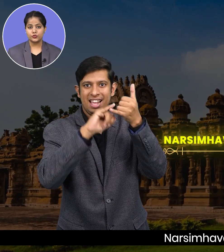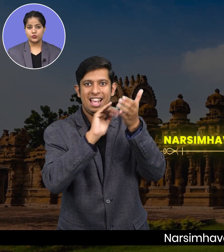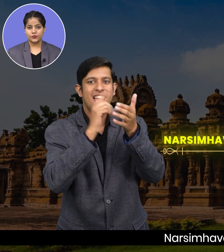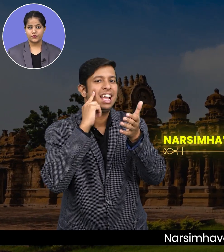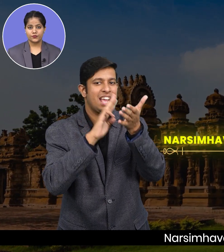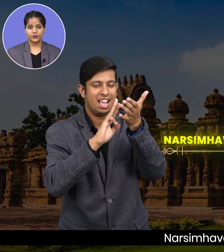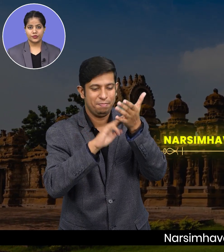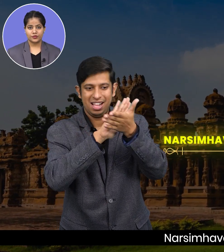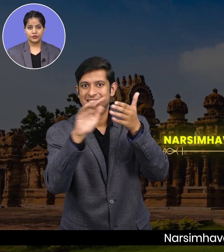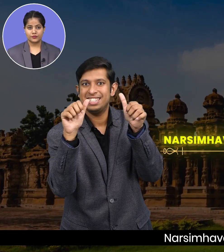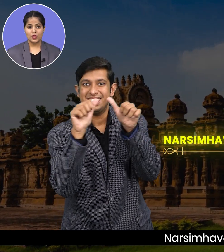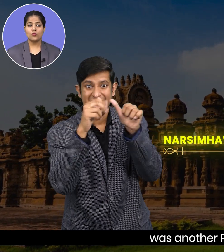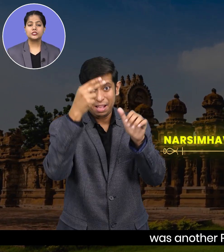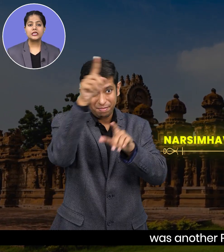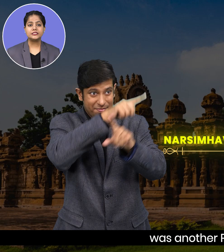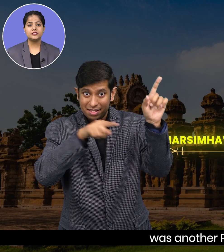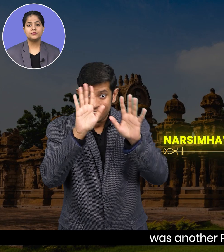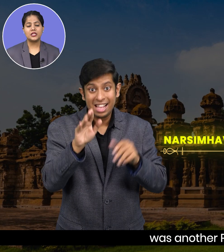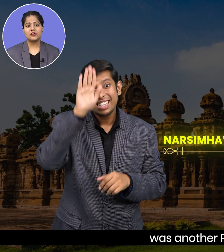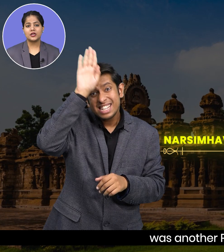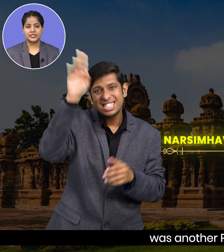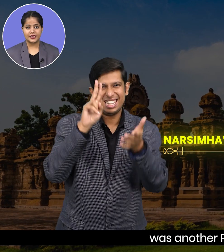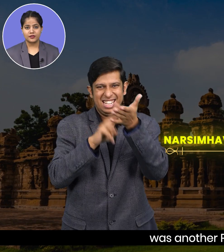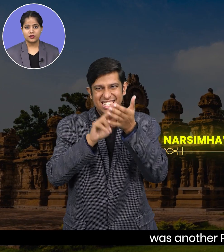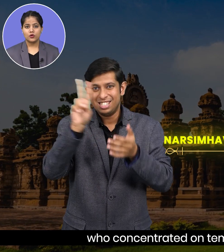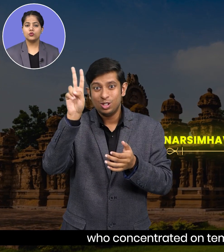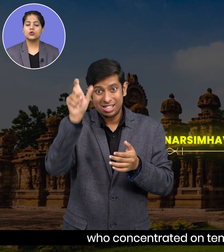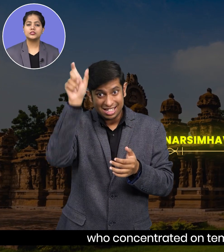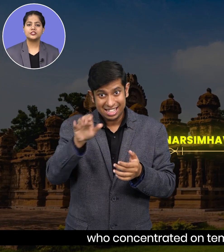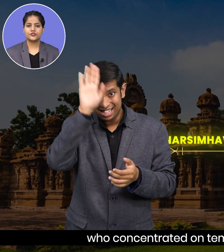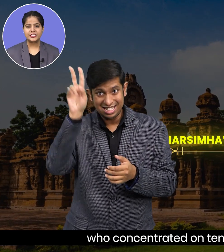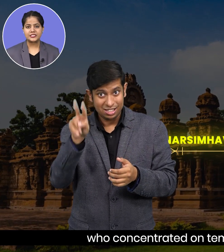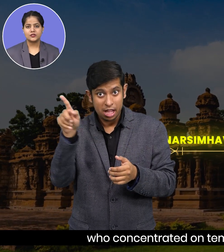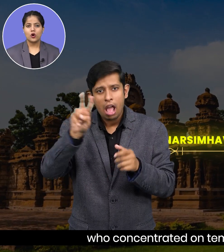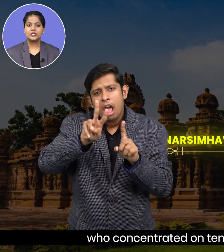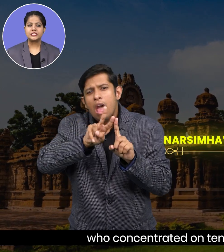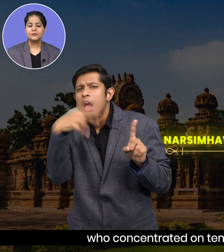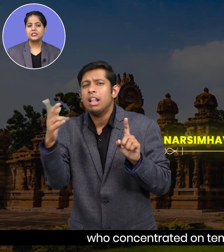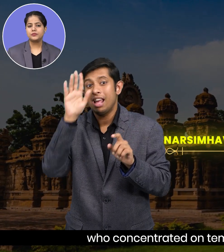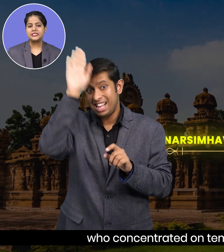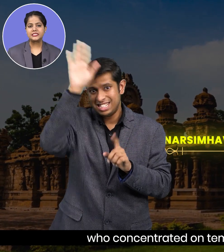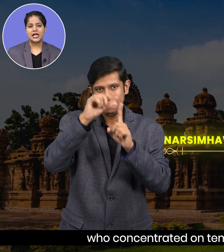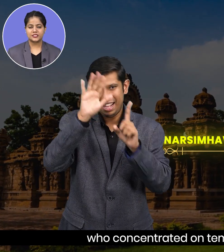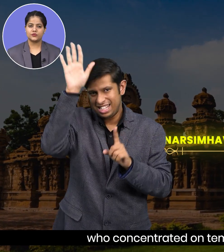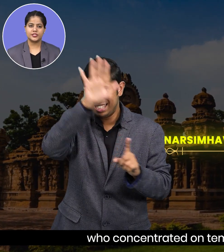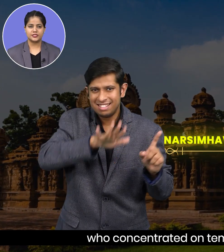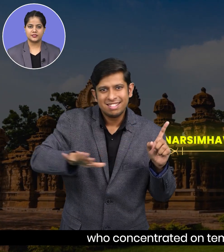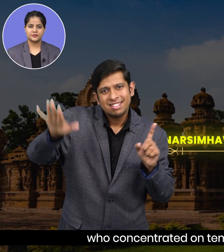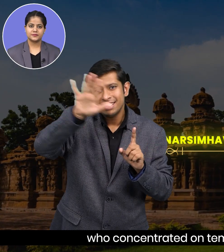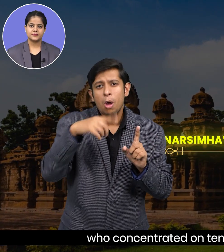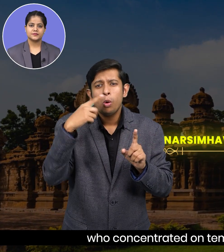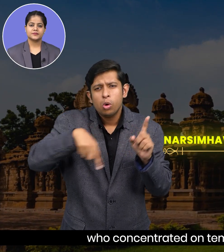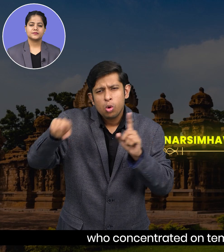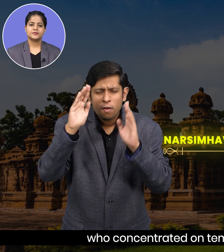Narasimhavarman II was another Pallava king who concentrated on temple building